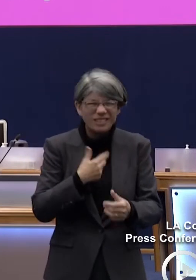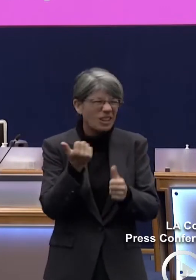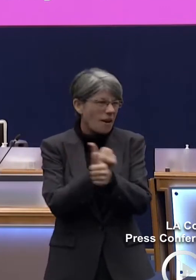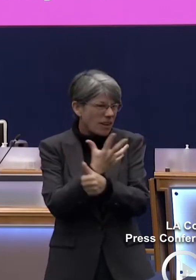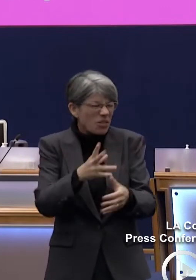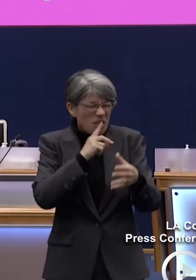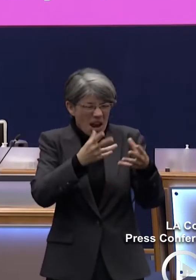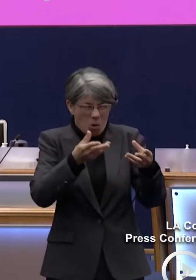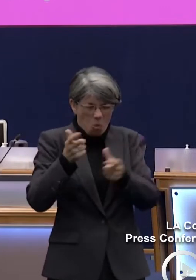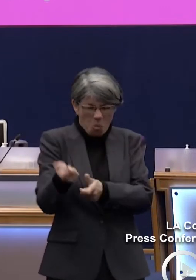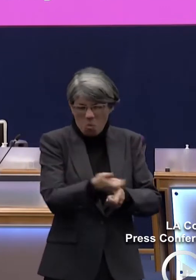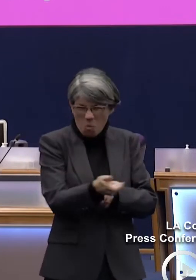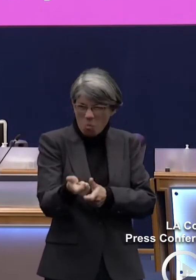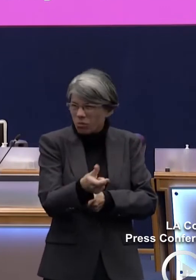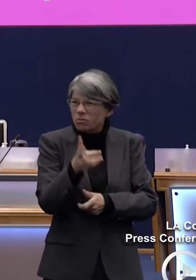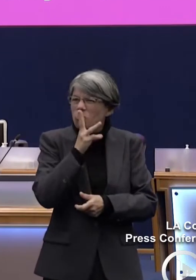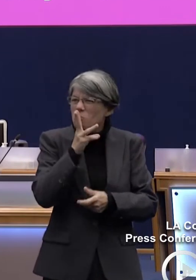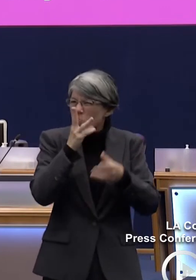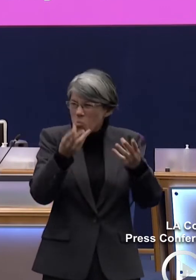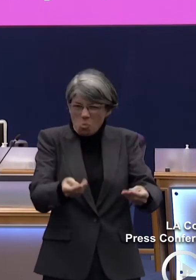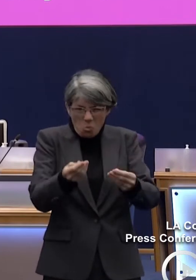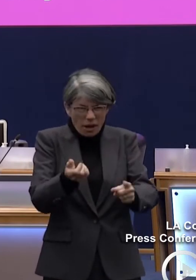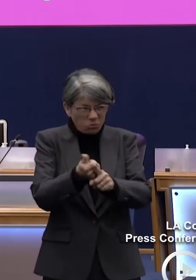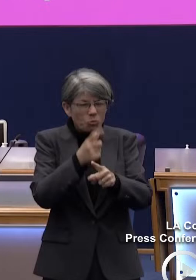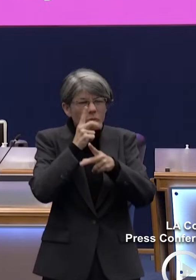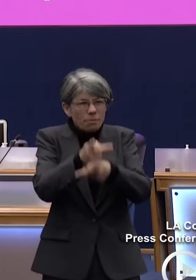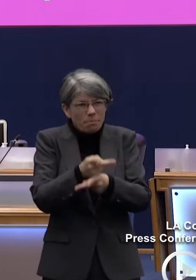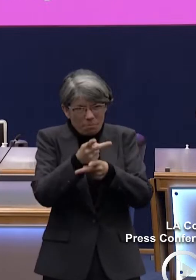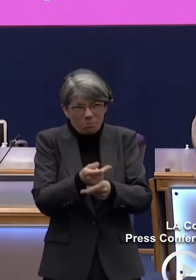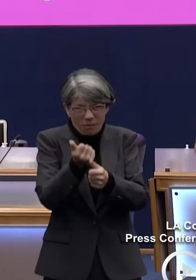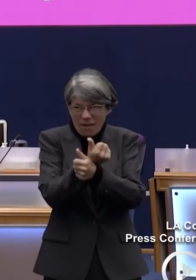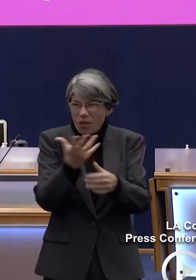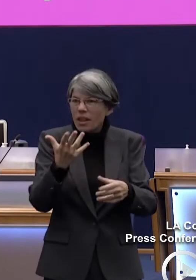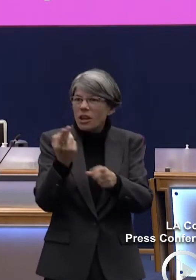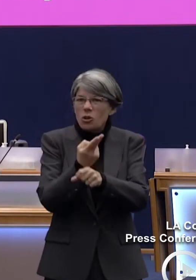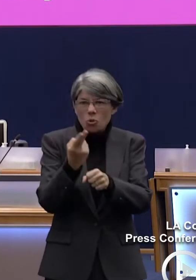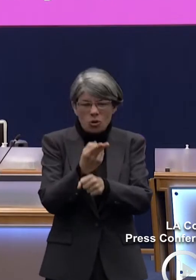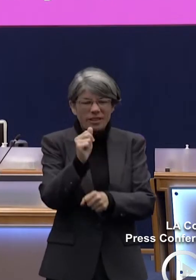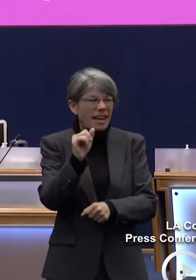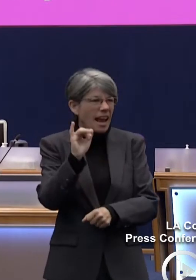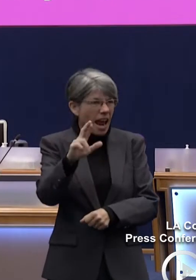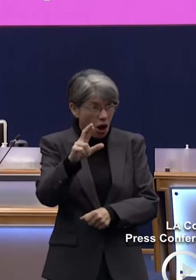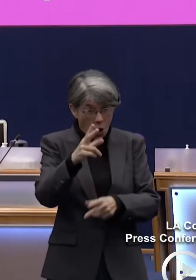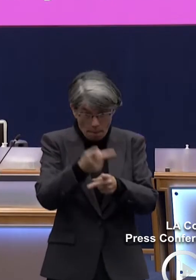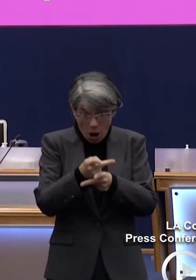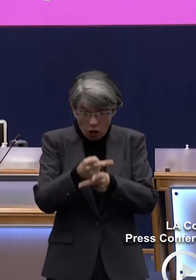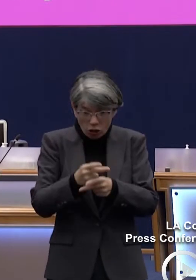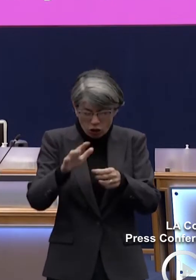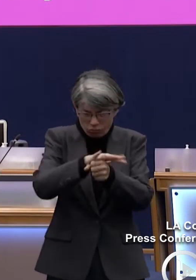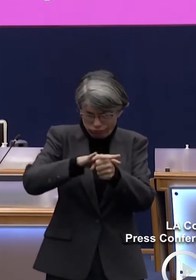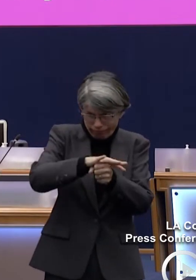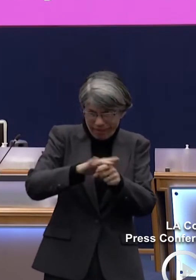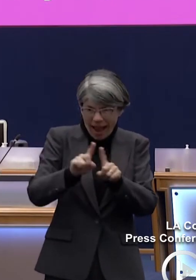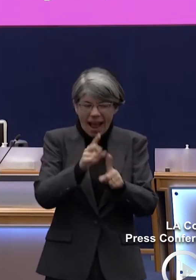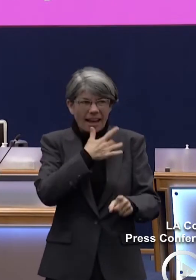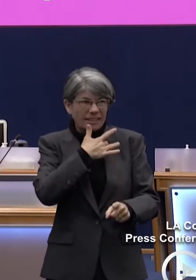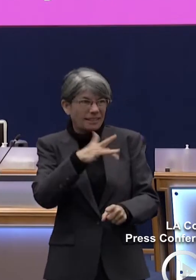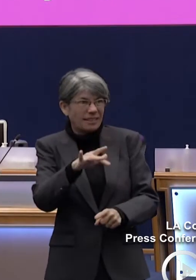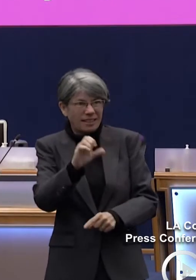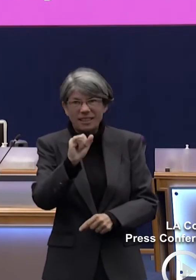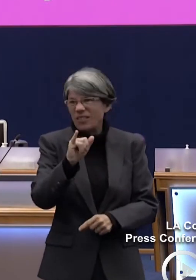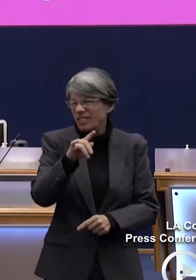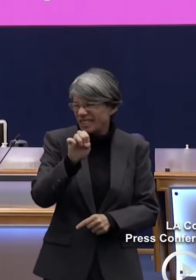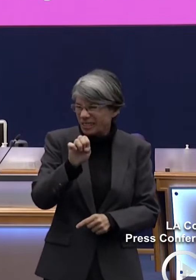getting into the air. We also monitor all of our operations using air monitors, both individual, perimeter, and sensitive site